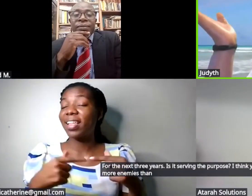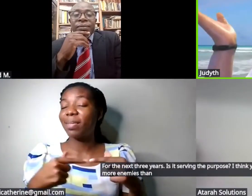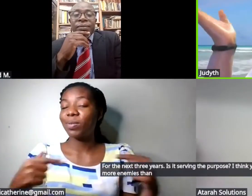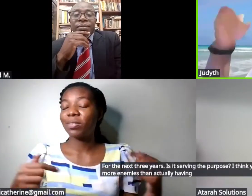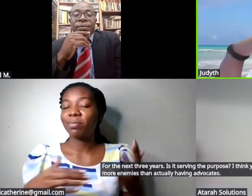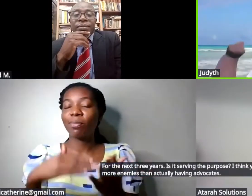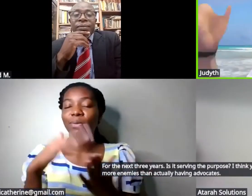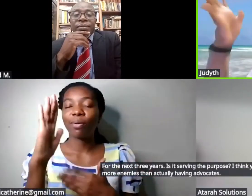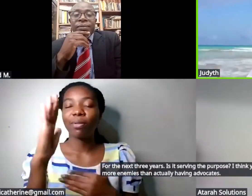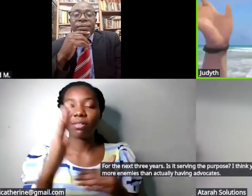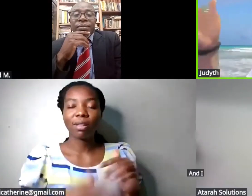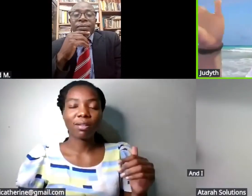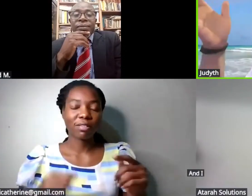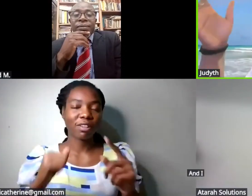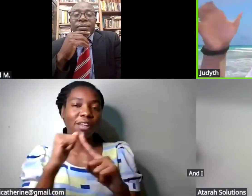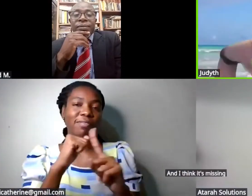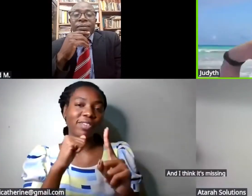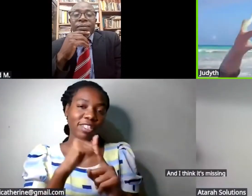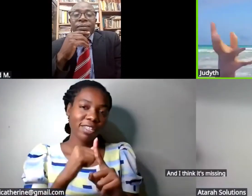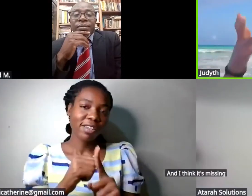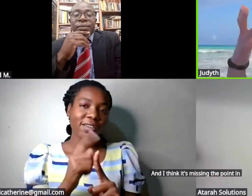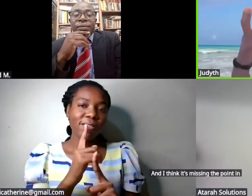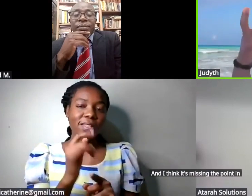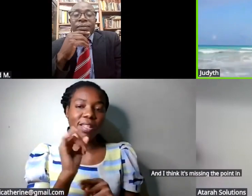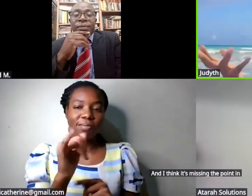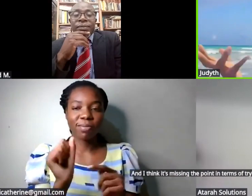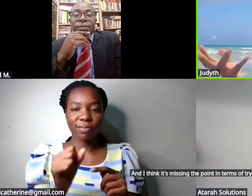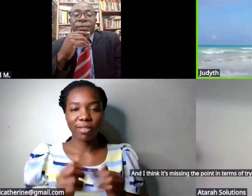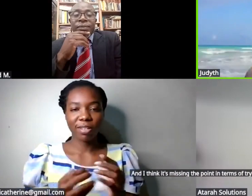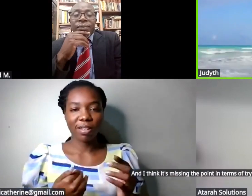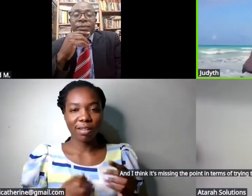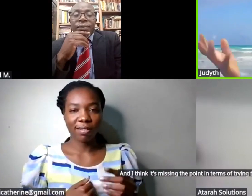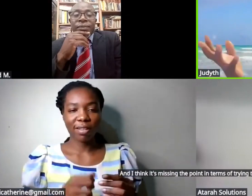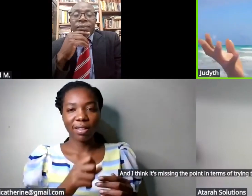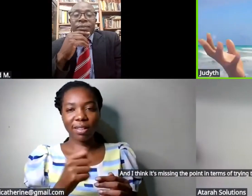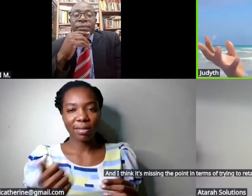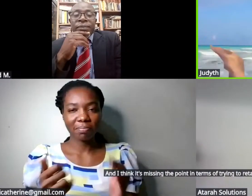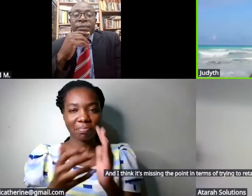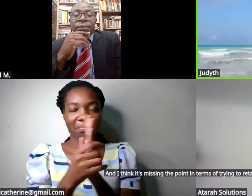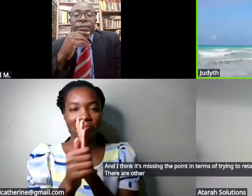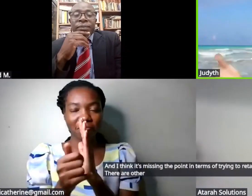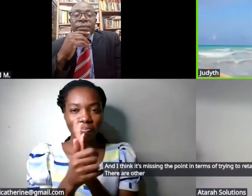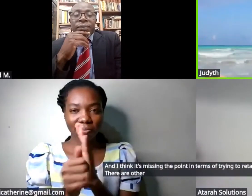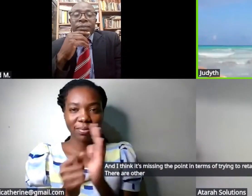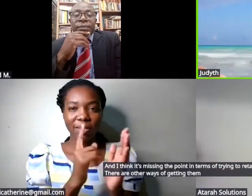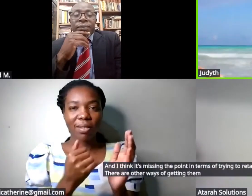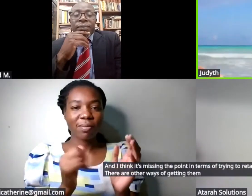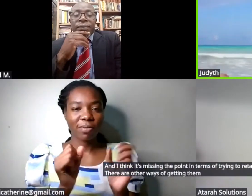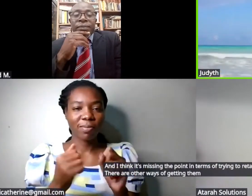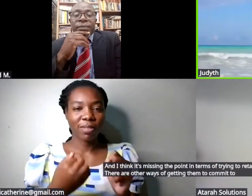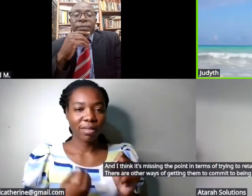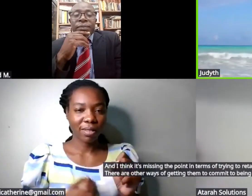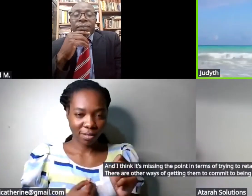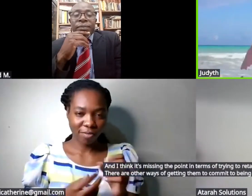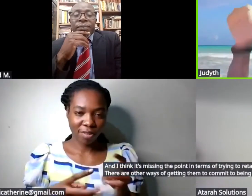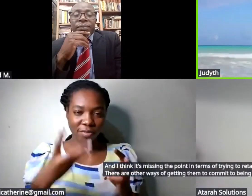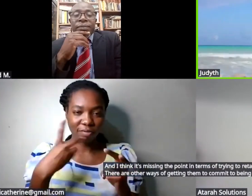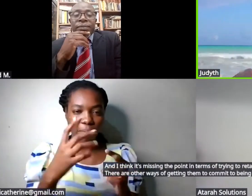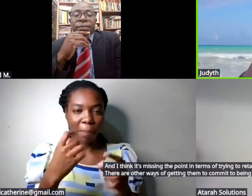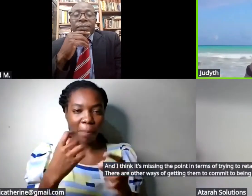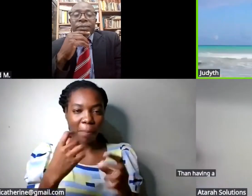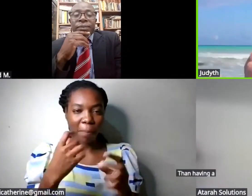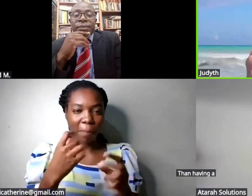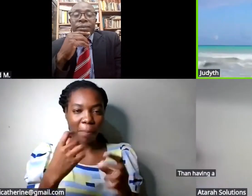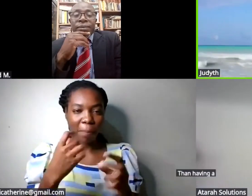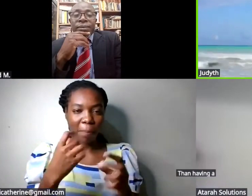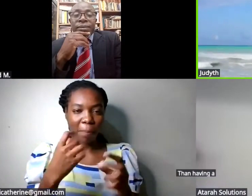advocates. And I think it's missing the point in terms of trying to retain this talent. There are other ways of getting them to commit to being with you than having a formal process